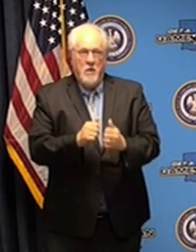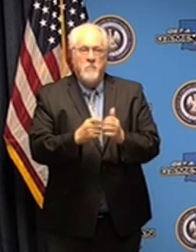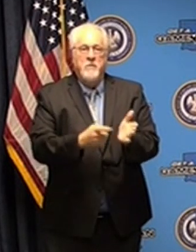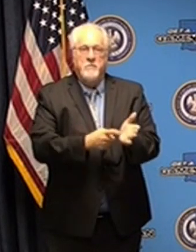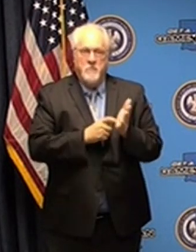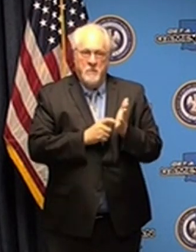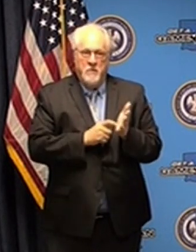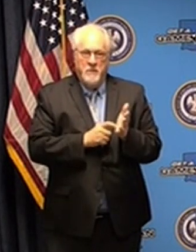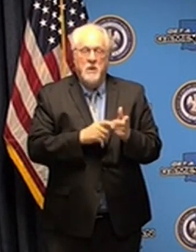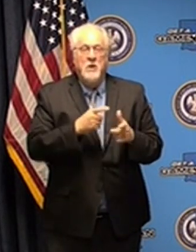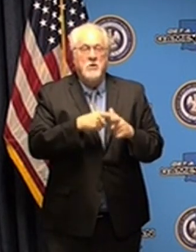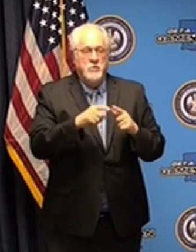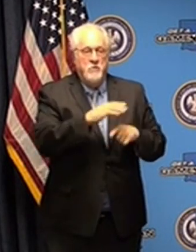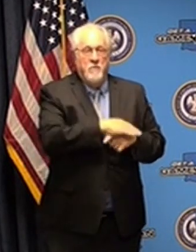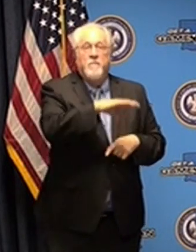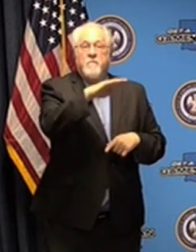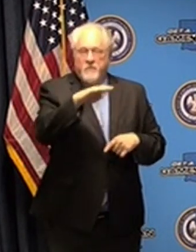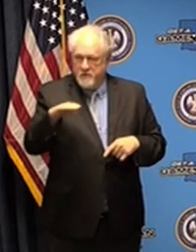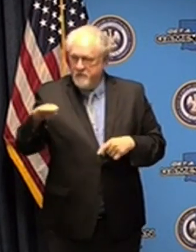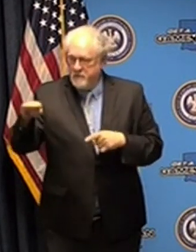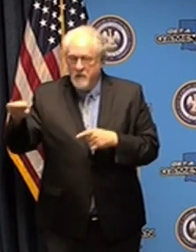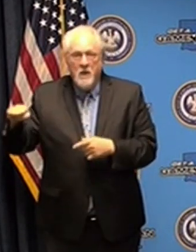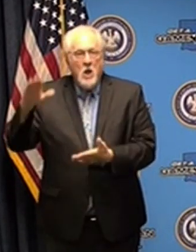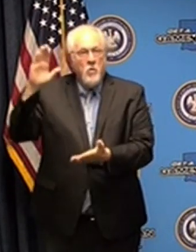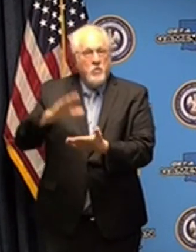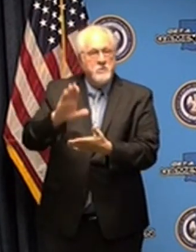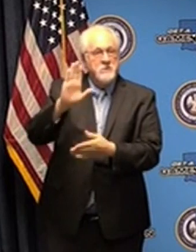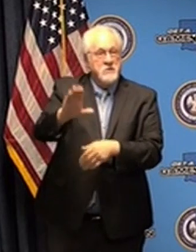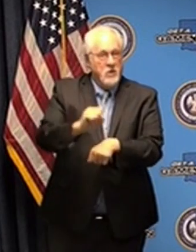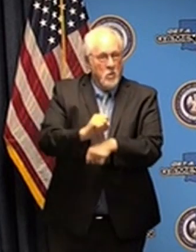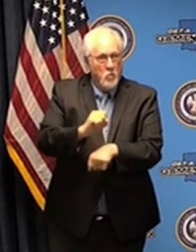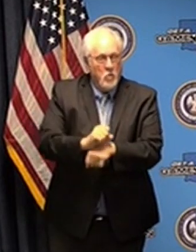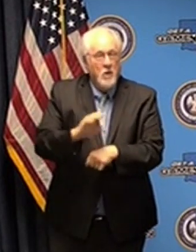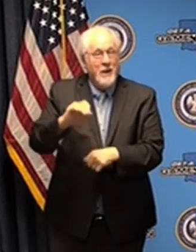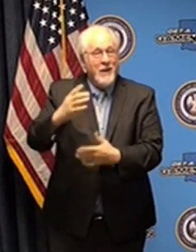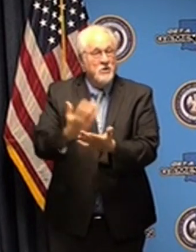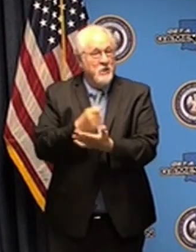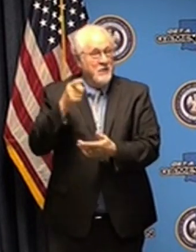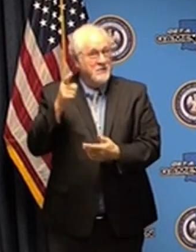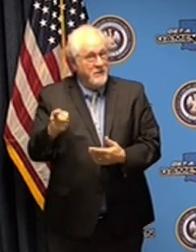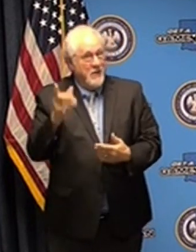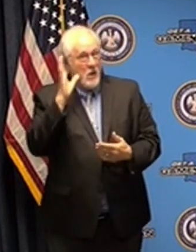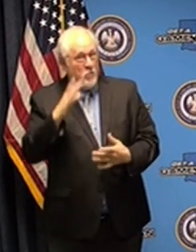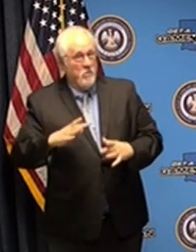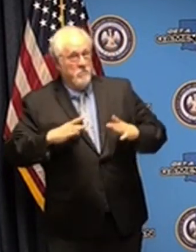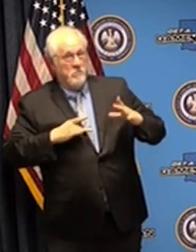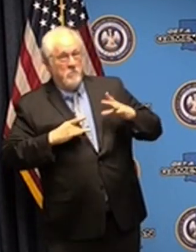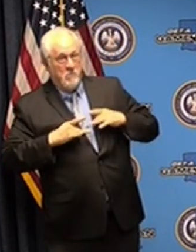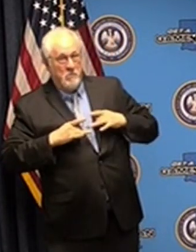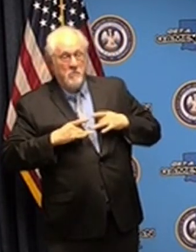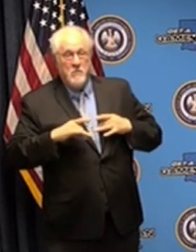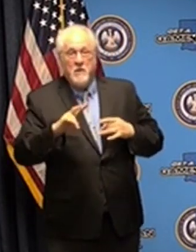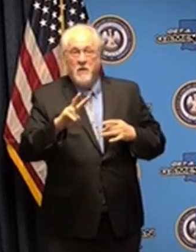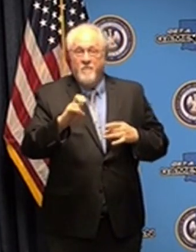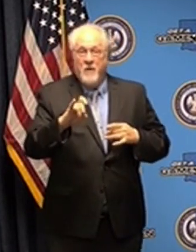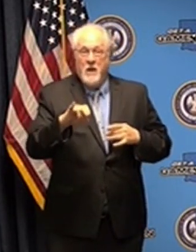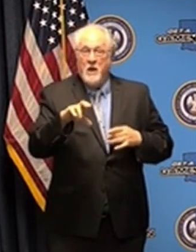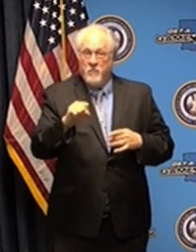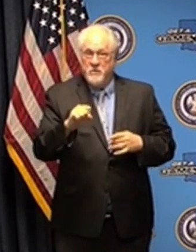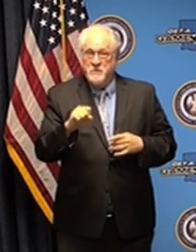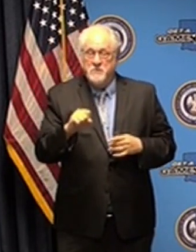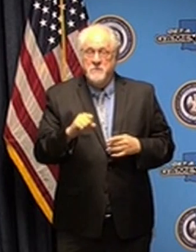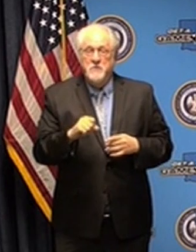that we put in place to flatten the curve, because that reduces their workload and reduces the chance that they're going to interact with someone who is going to